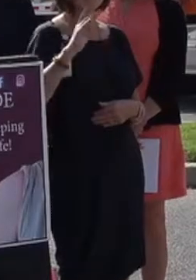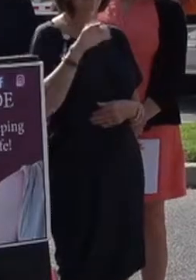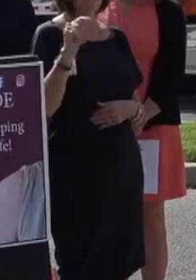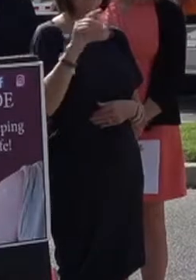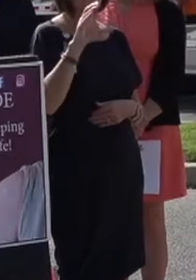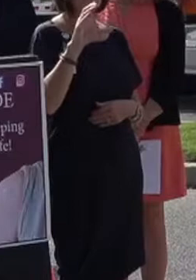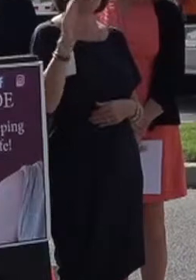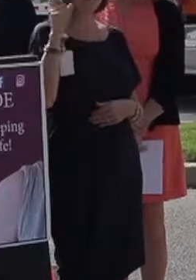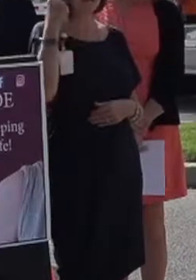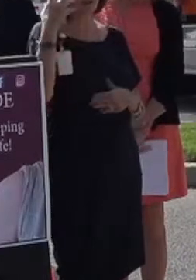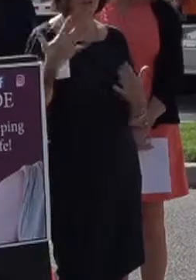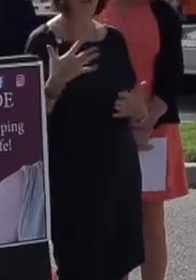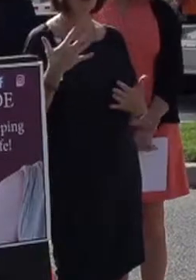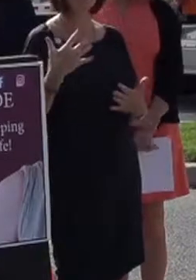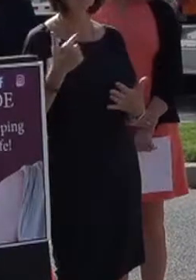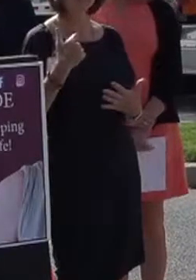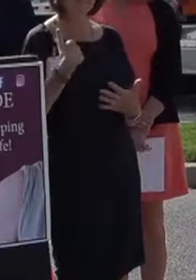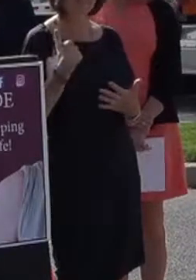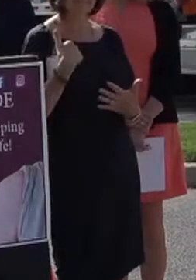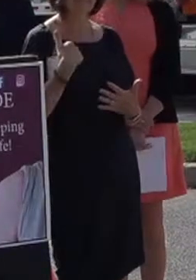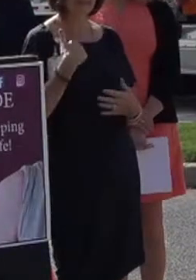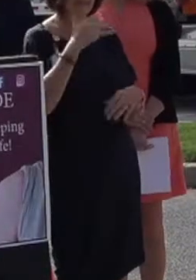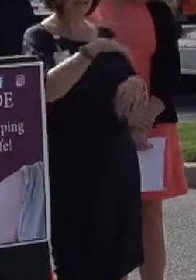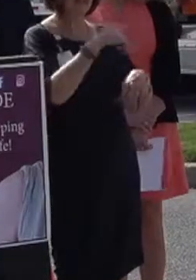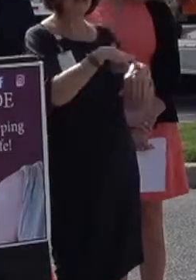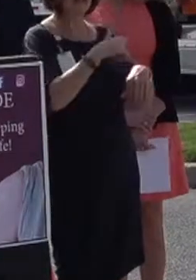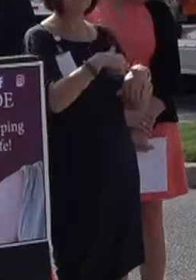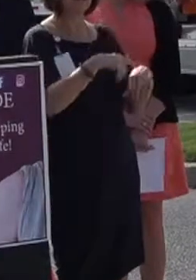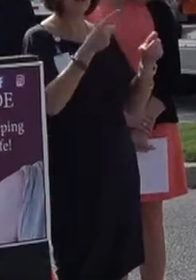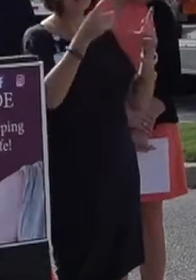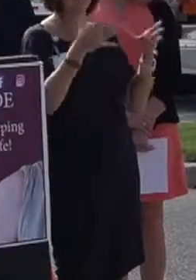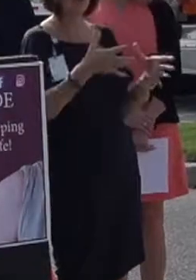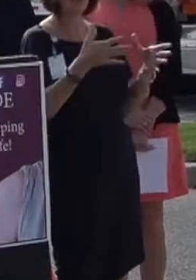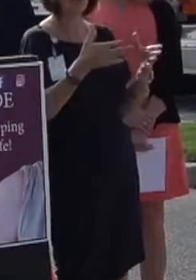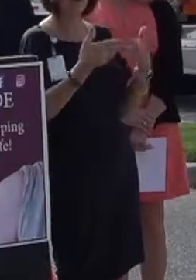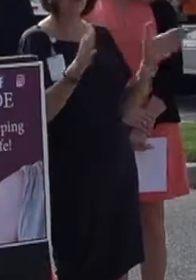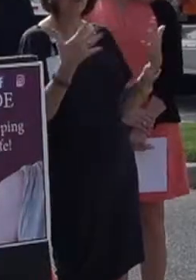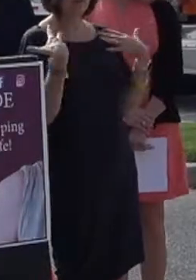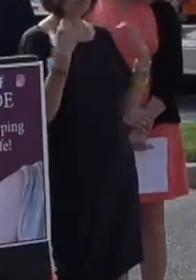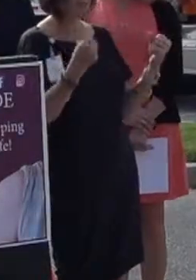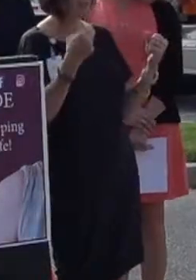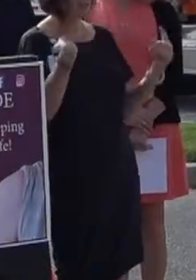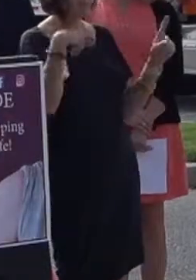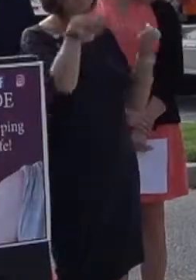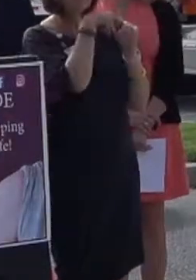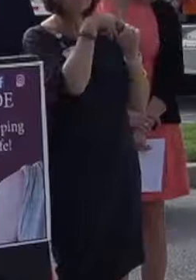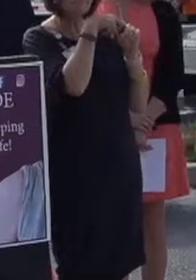of the things I did was I went to the then Director of Public Health and I asked her